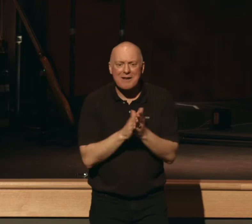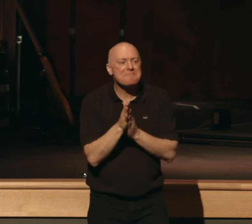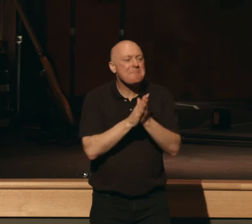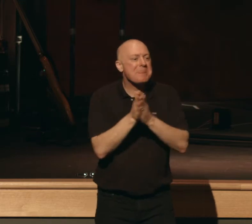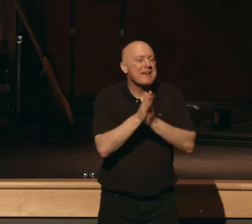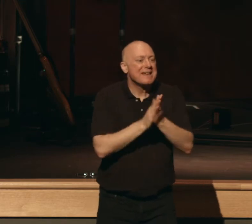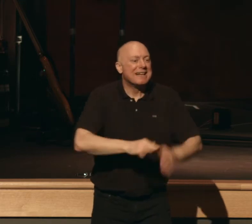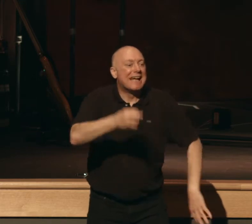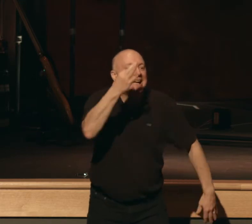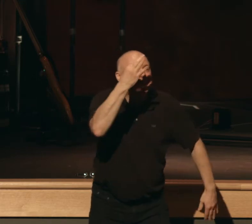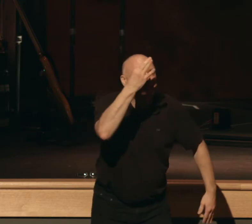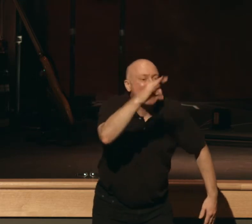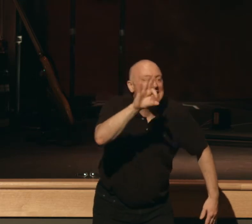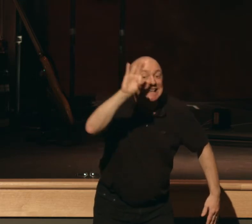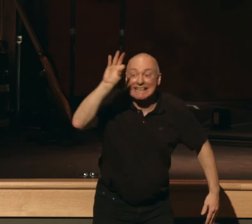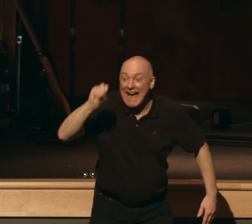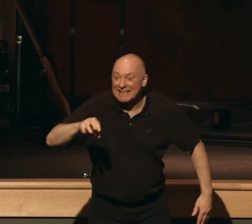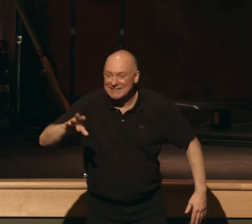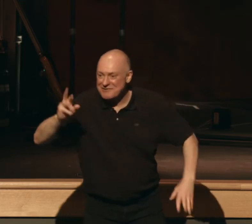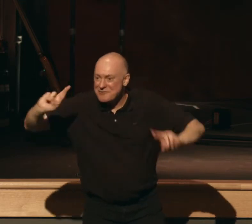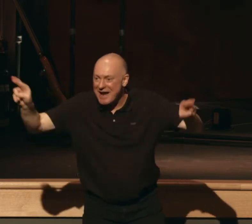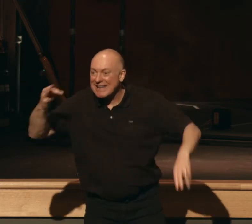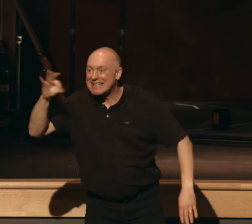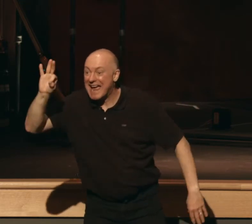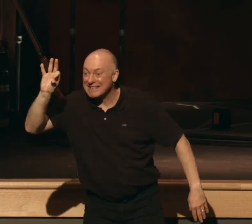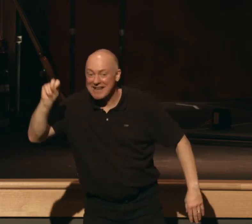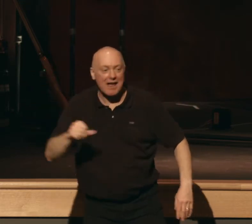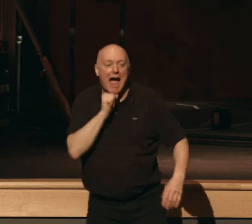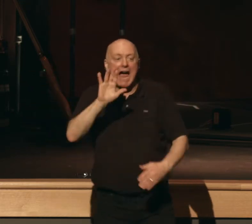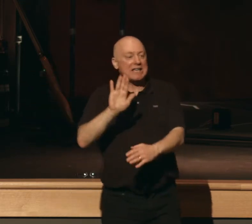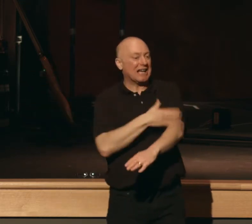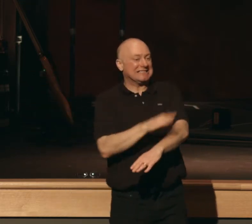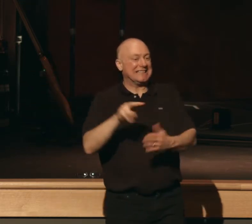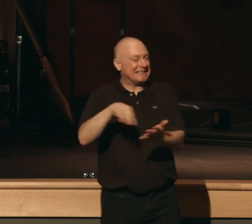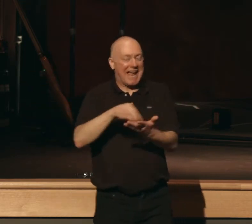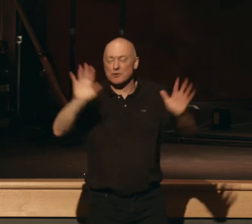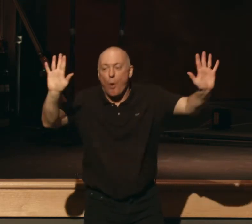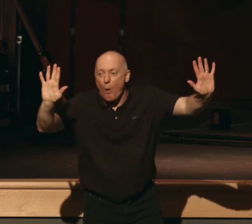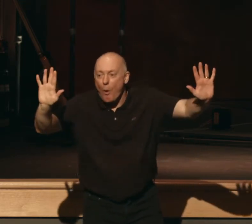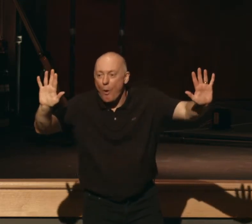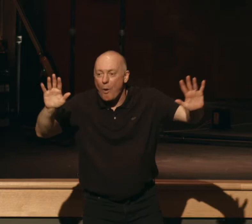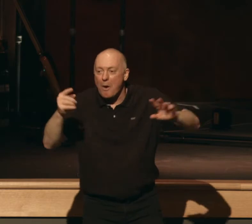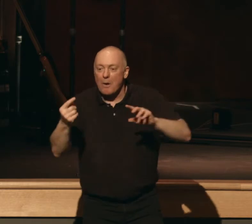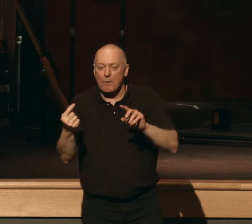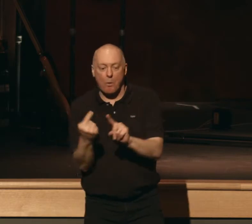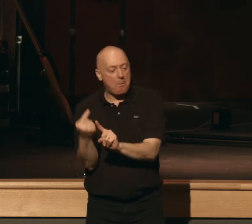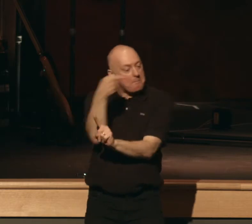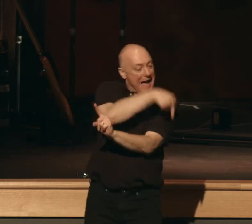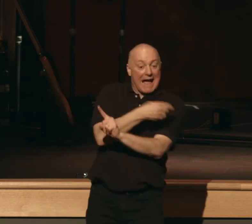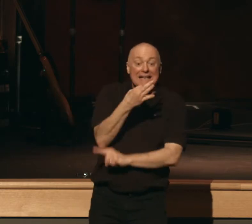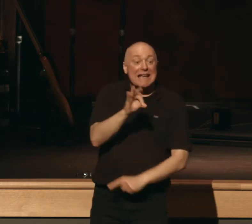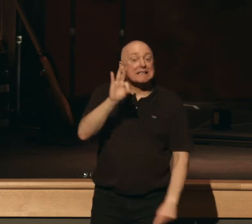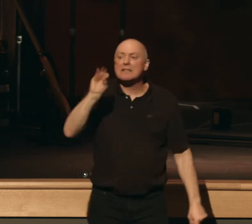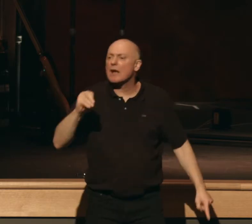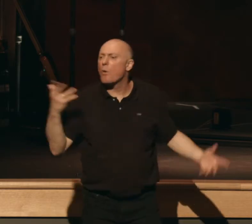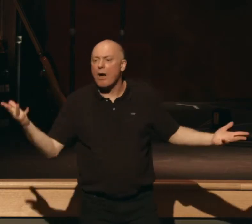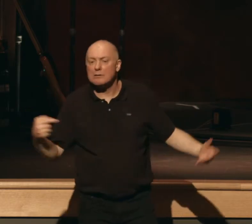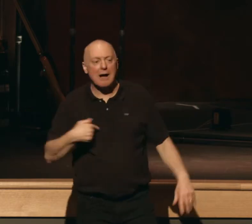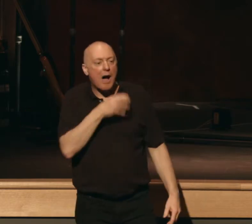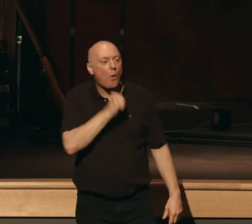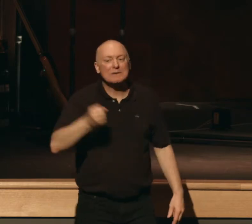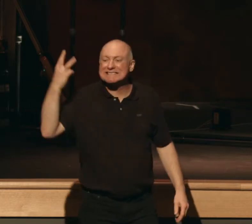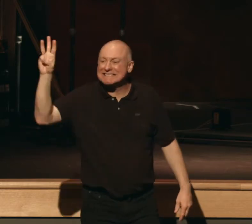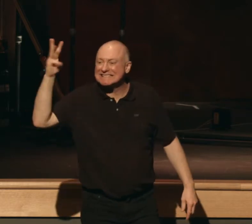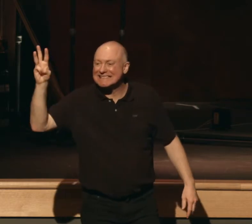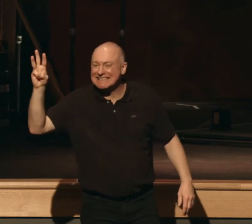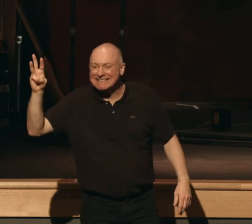to 1990, all right? I'm not going to sing, I'm not going to dance, but we are going to go back to 1990. And in 1990, I was 16